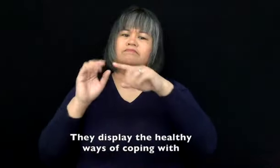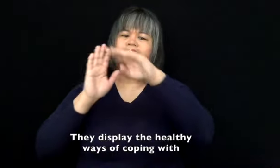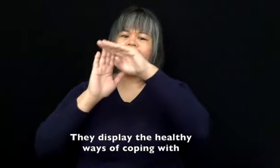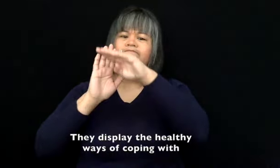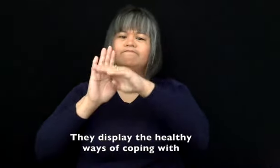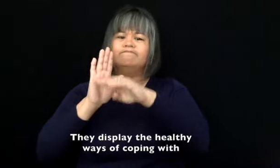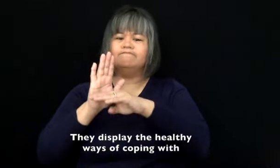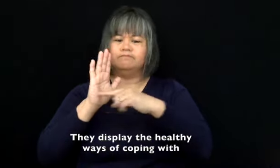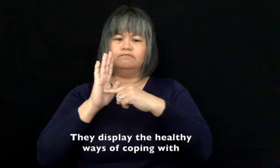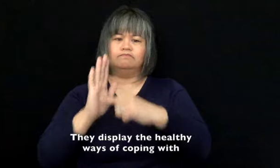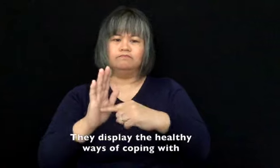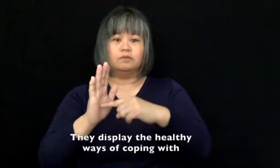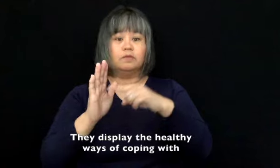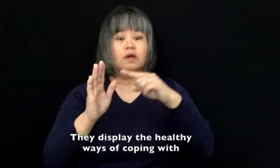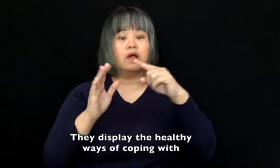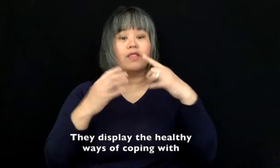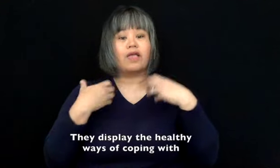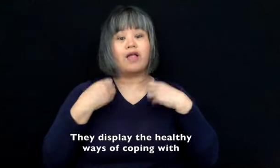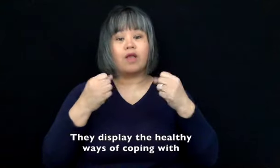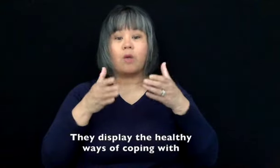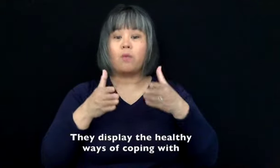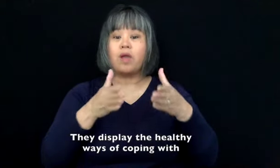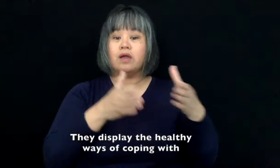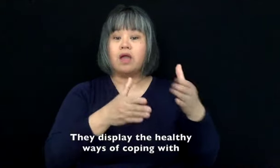They display the healthy ways of coping